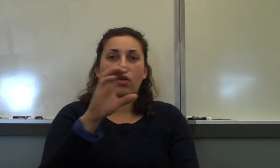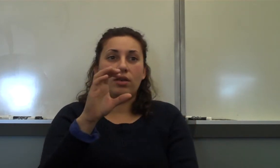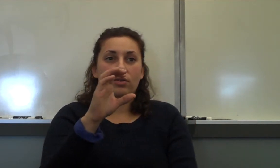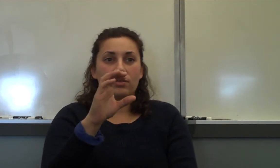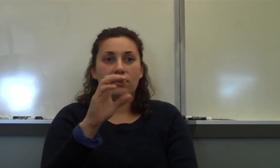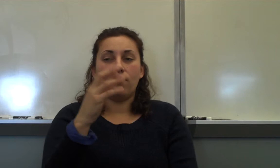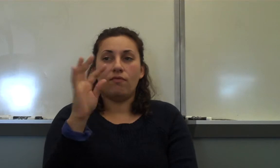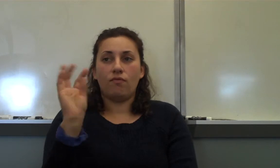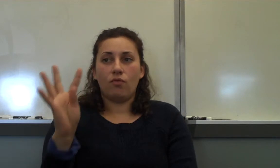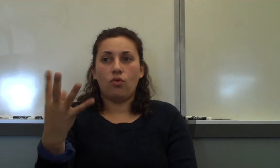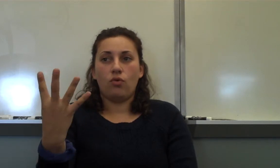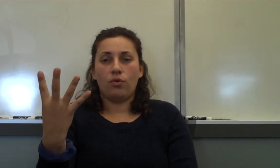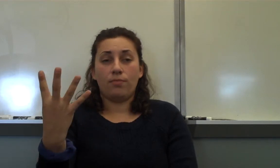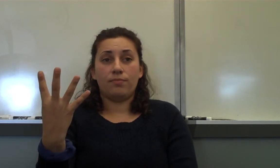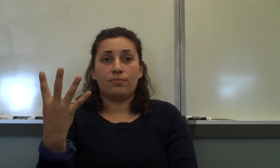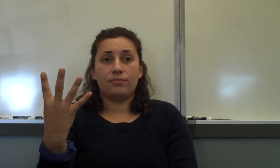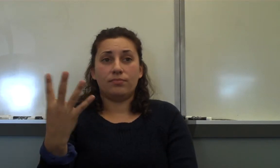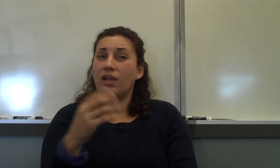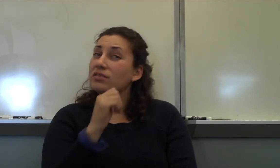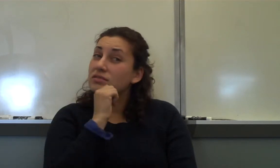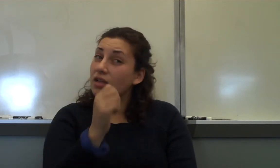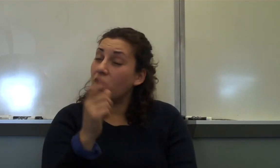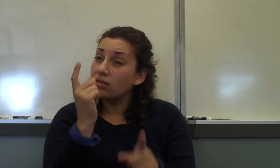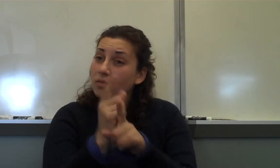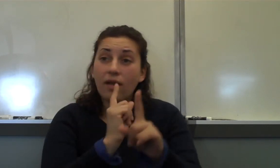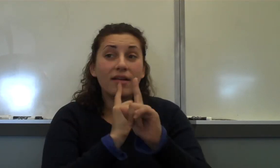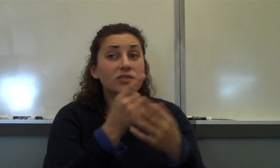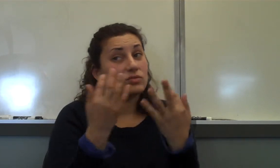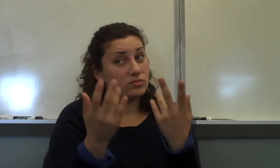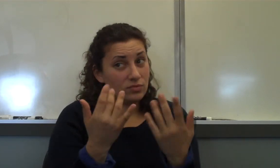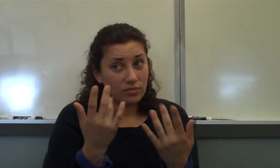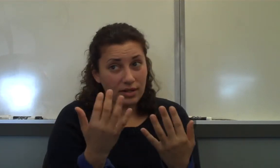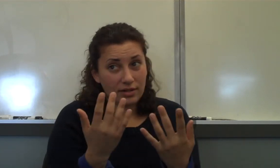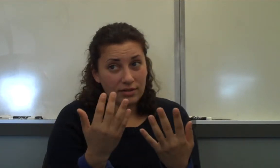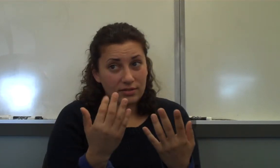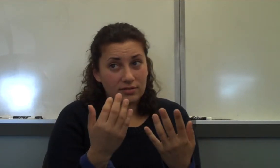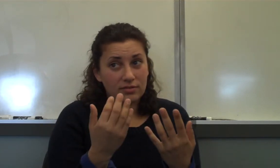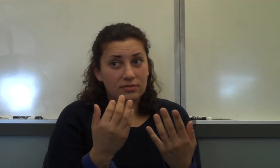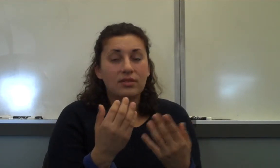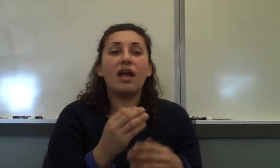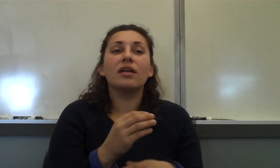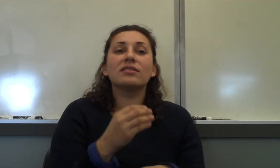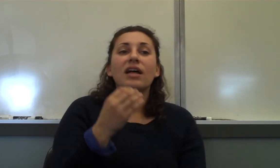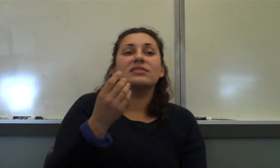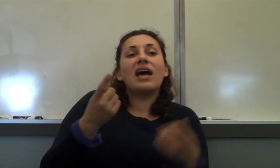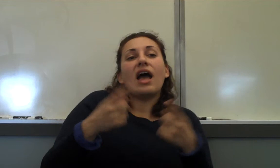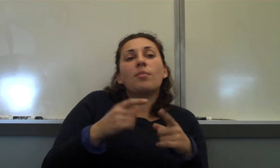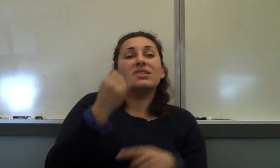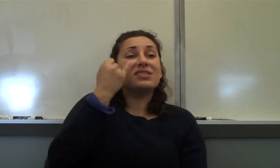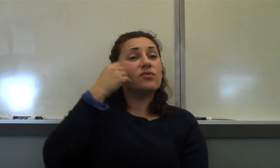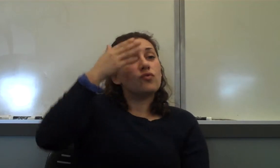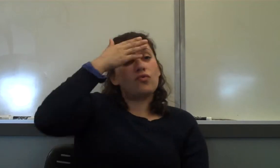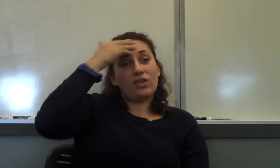8,204. Now that's not the answer. That's just what happens if you forget decimal points. So we go